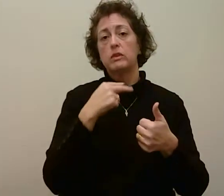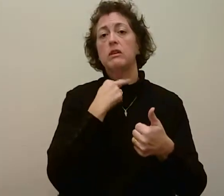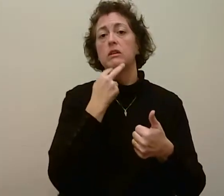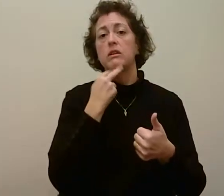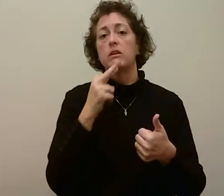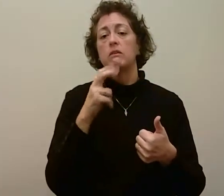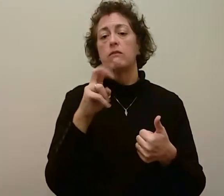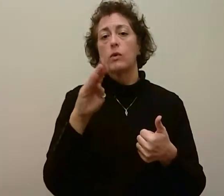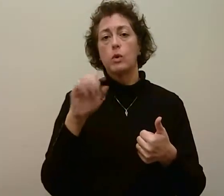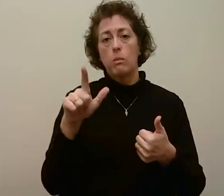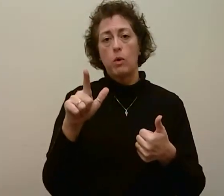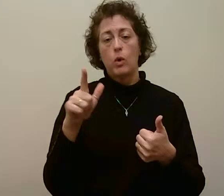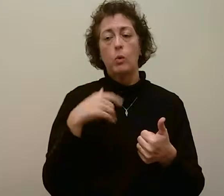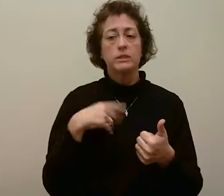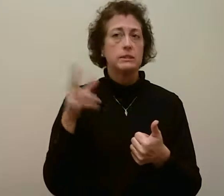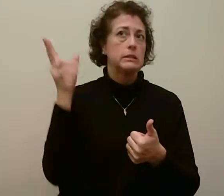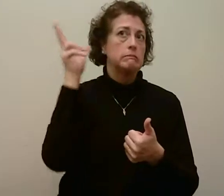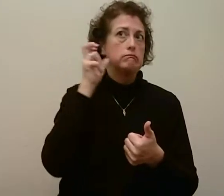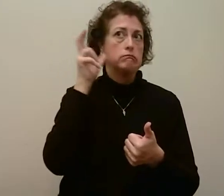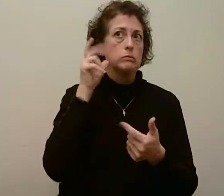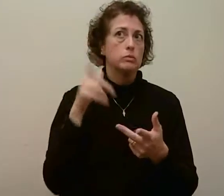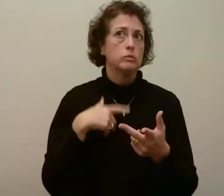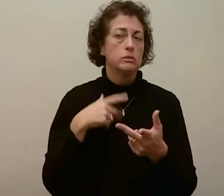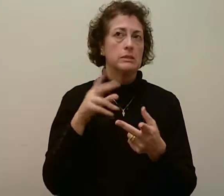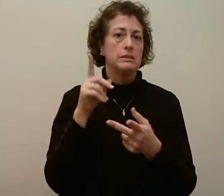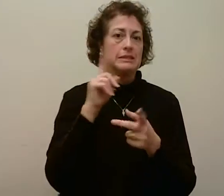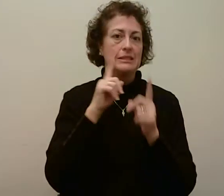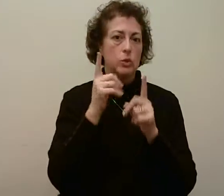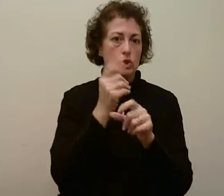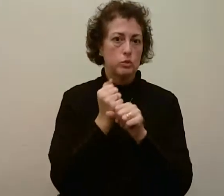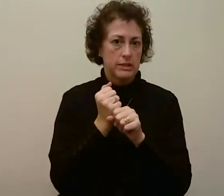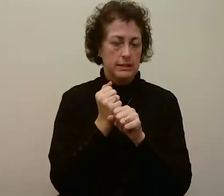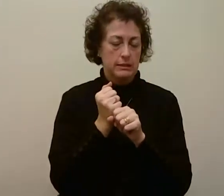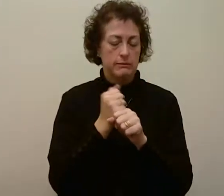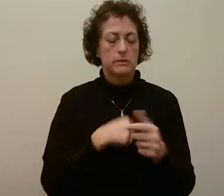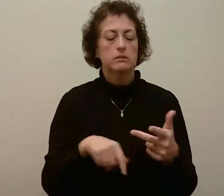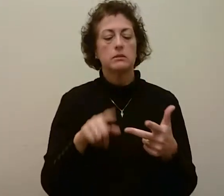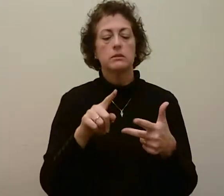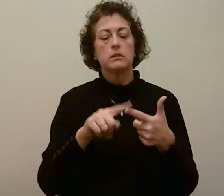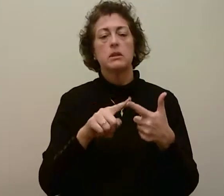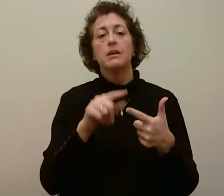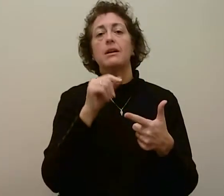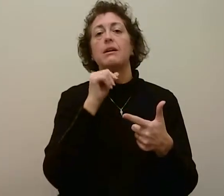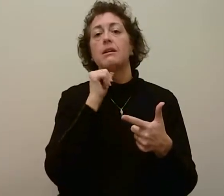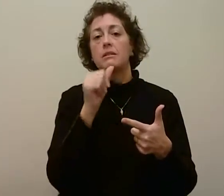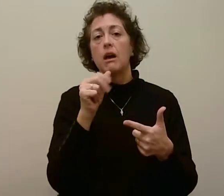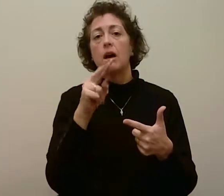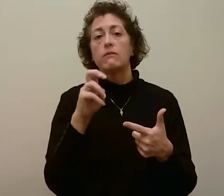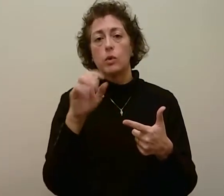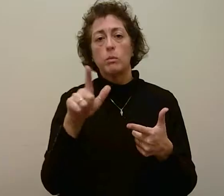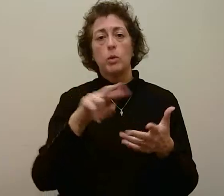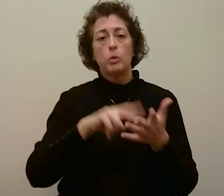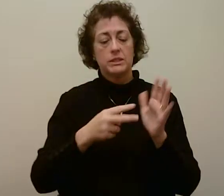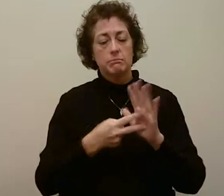discourse. 2 is your nonverbal phase, which is the processing that happens, your cognitive processing. And 3 is your